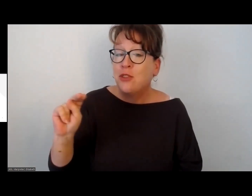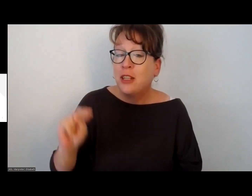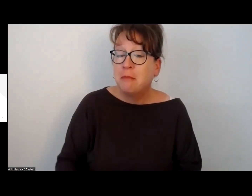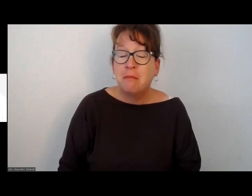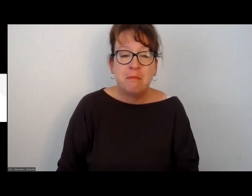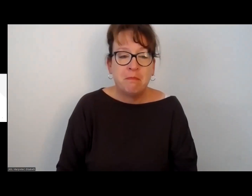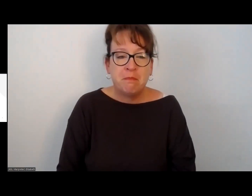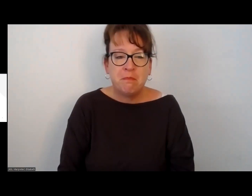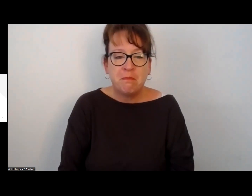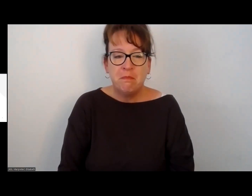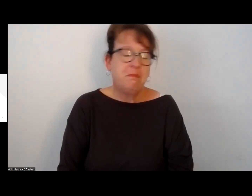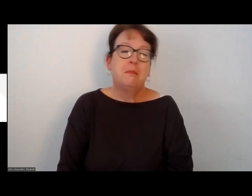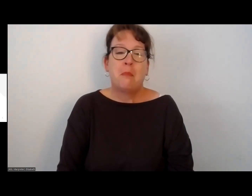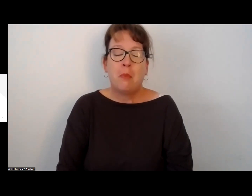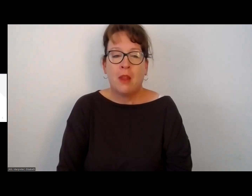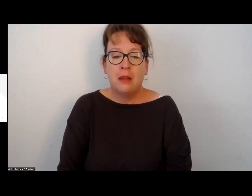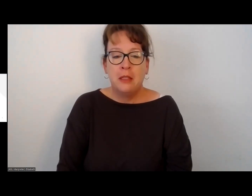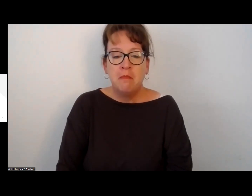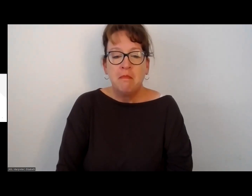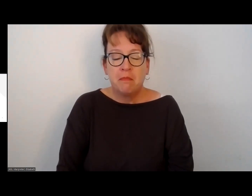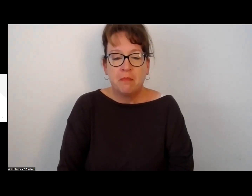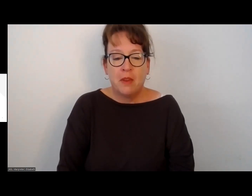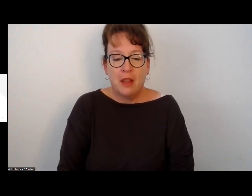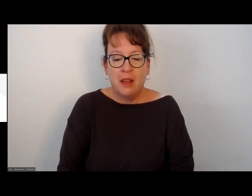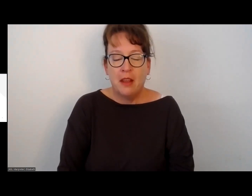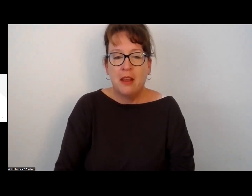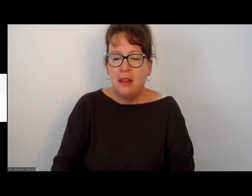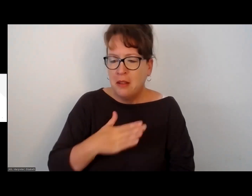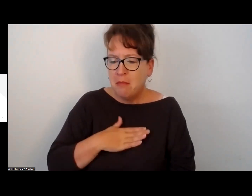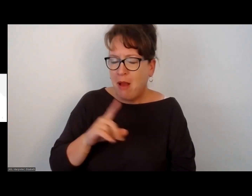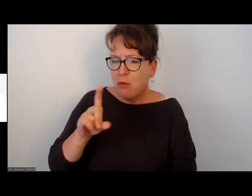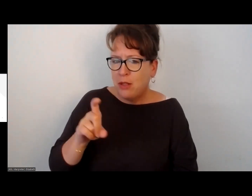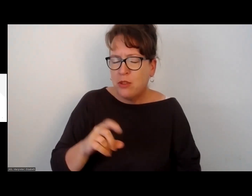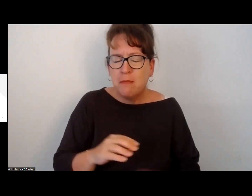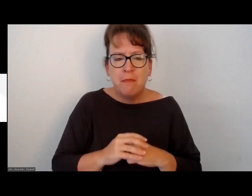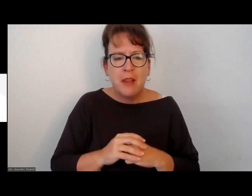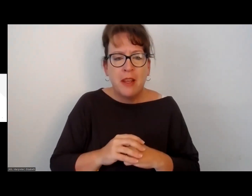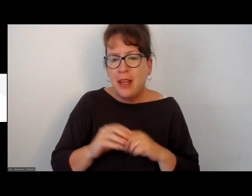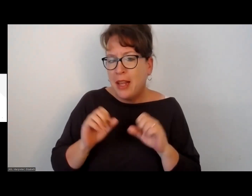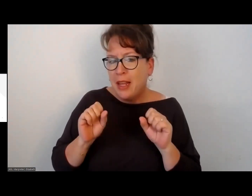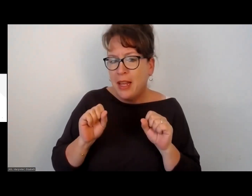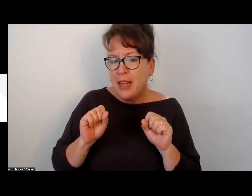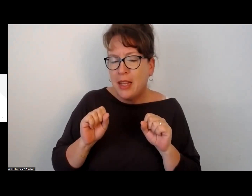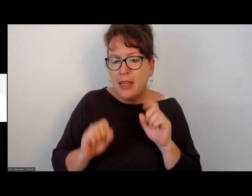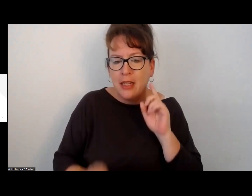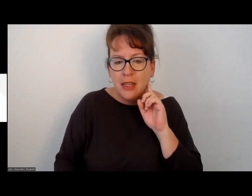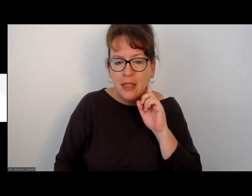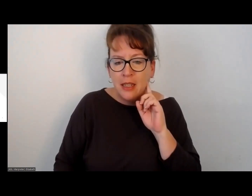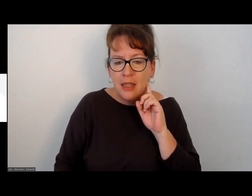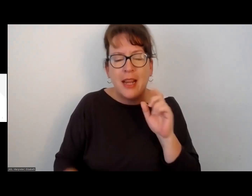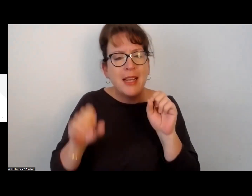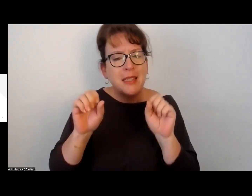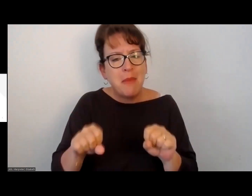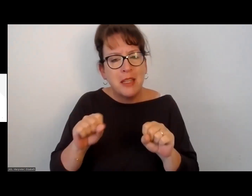My question is if it'd be possible to set up a protocol. I know we're talking about planning 6 months